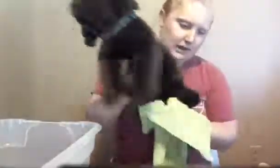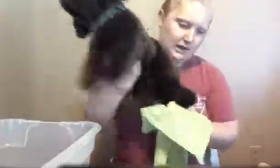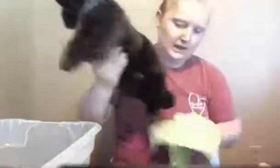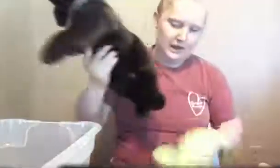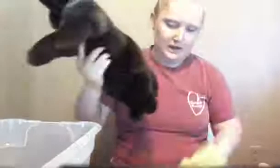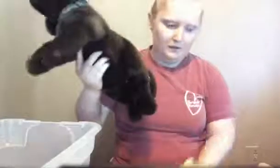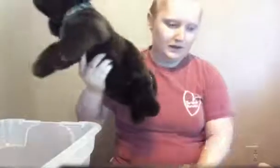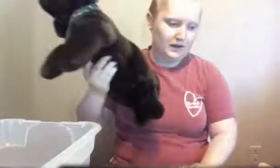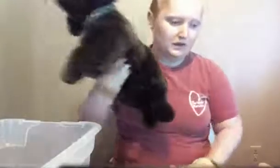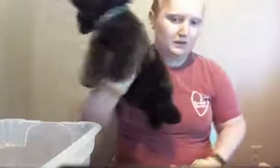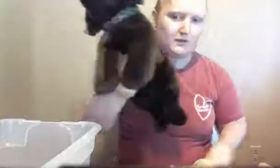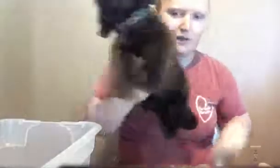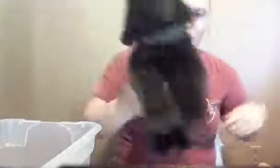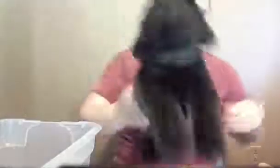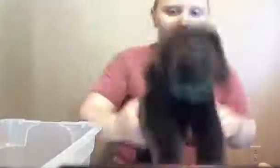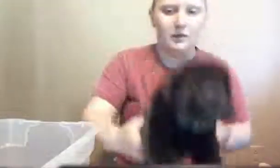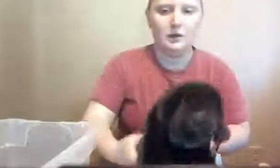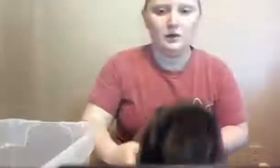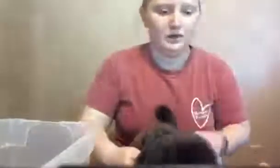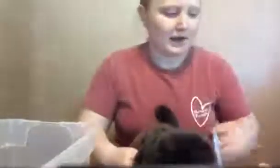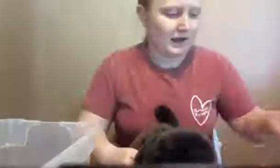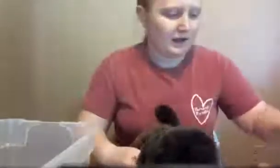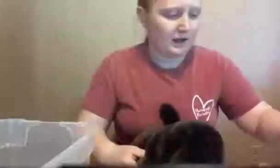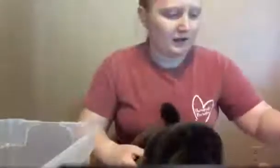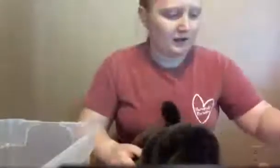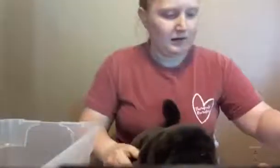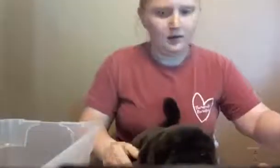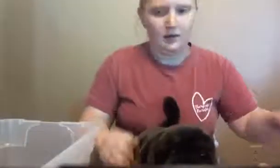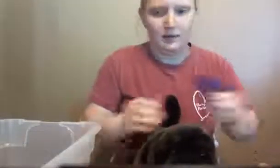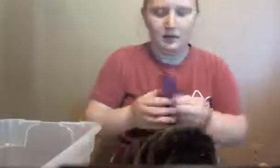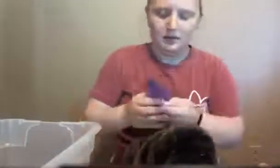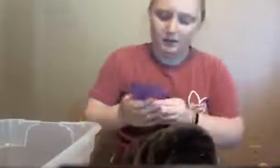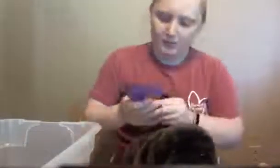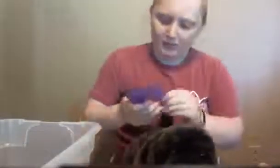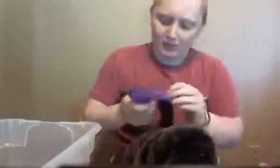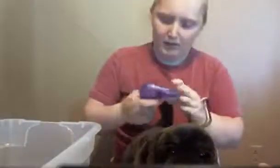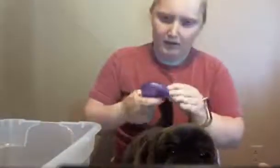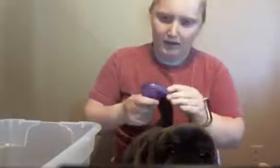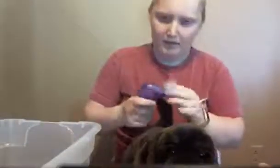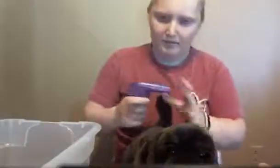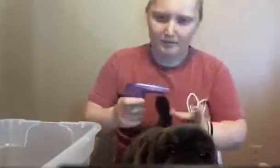And now we can use our little blow dryer to blow dry him.